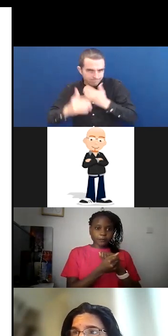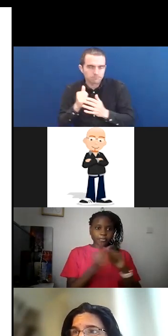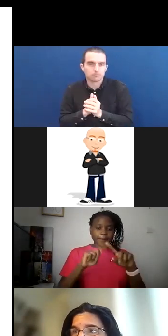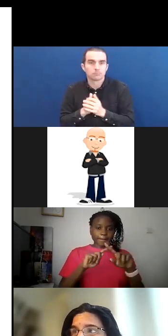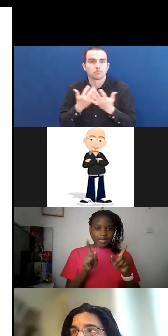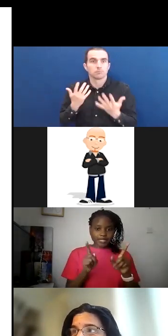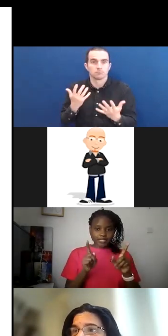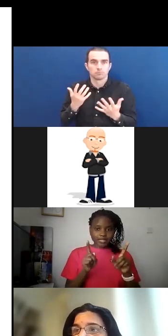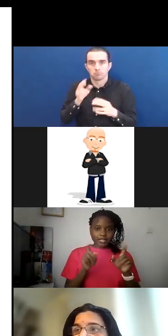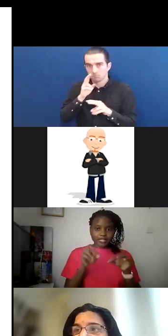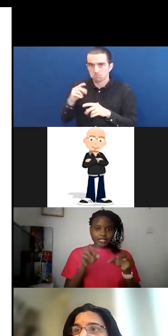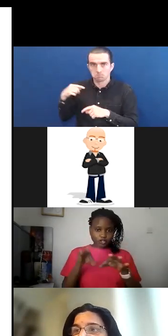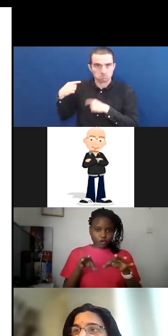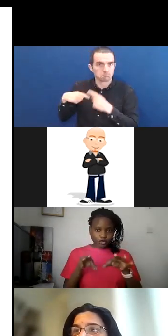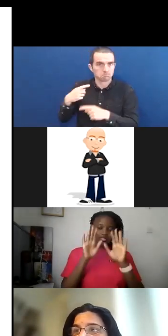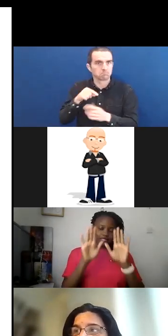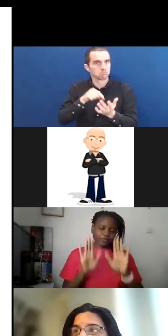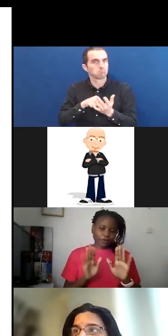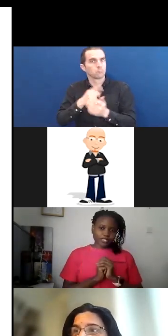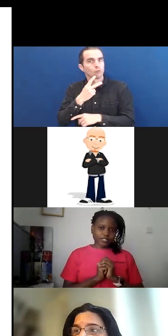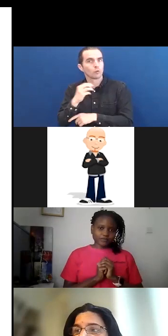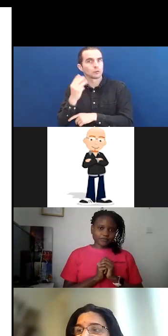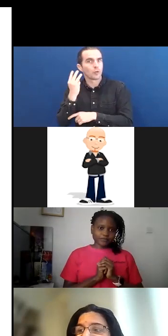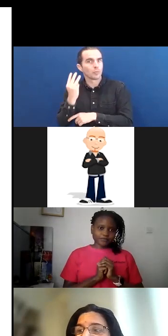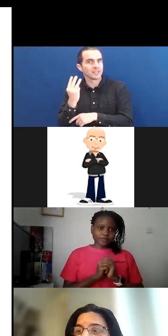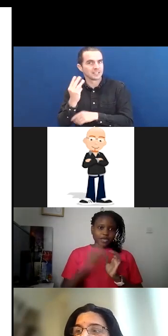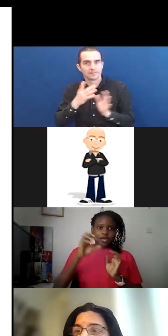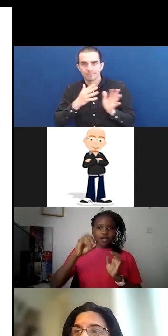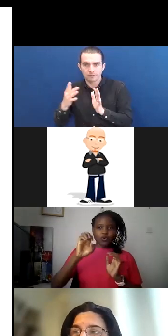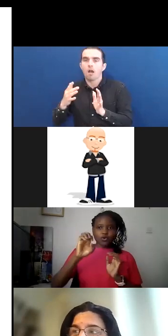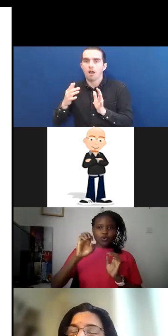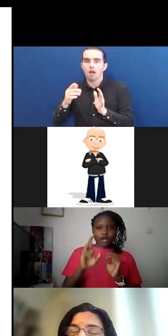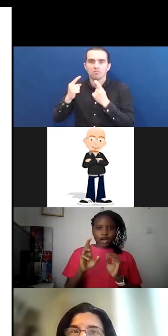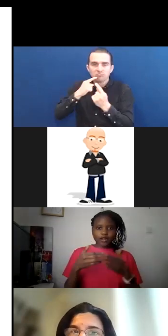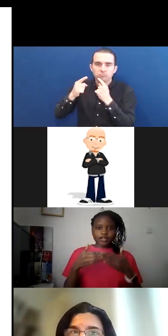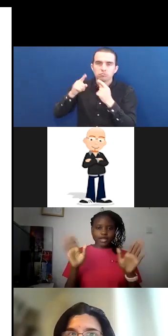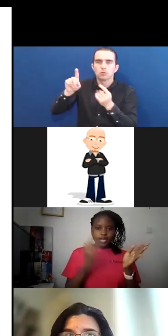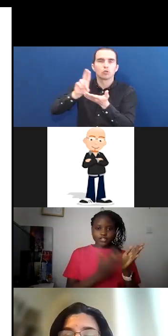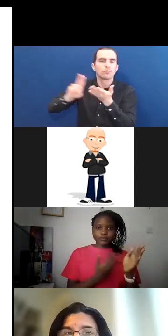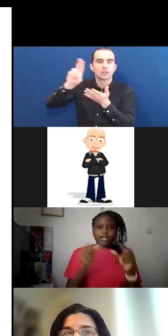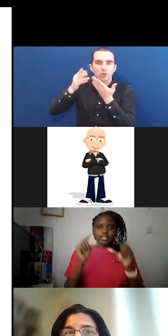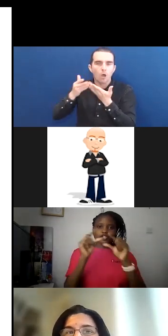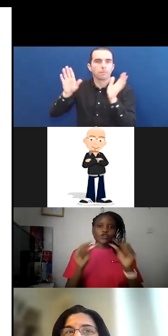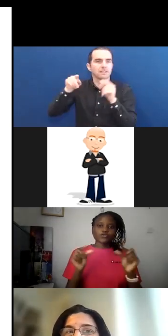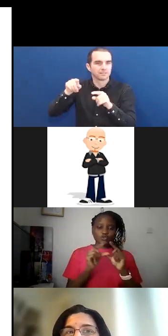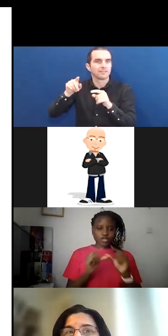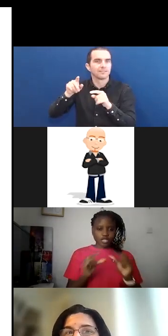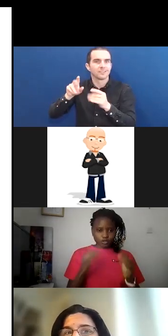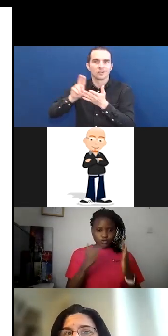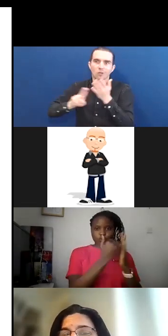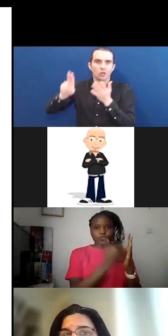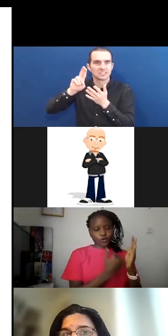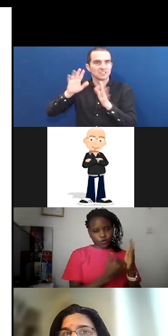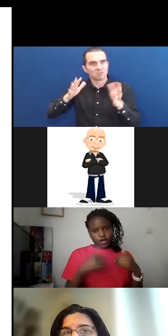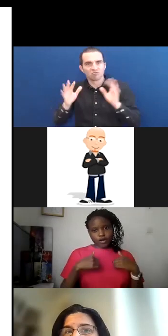relevant. Open and educational resources, it's a large part of UNESCO's program. We actually have a